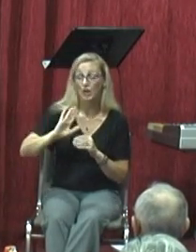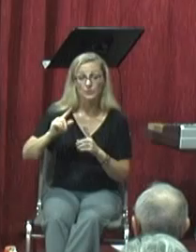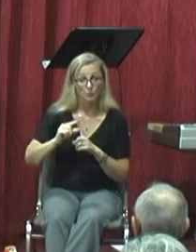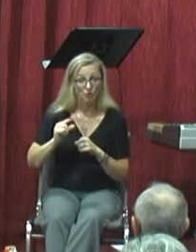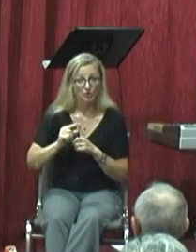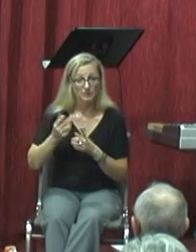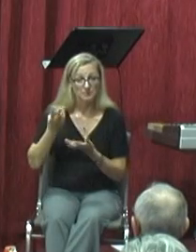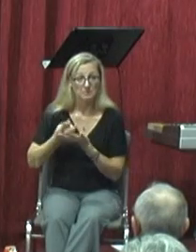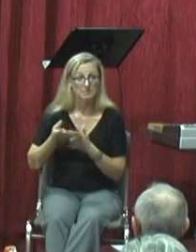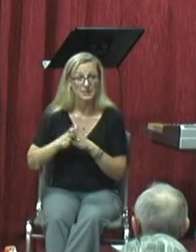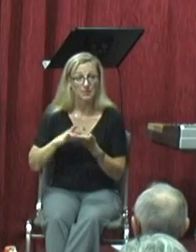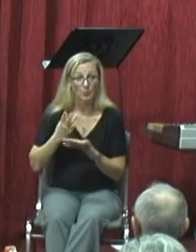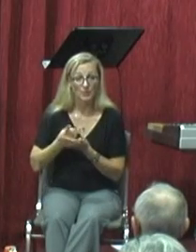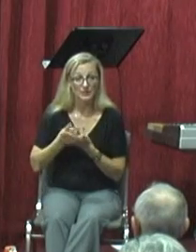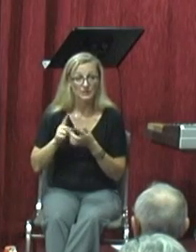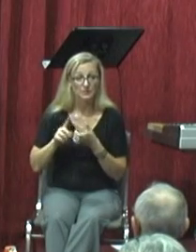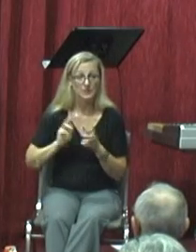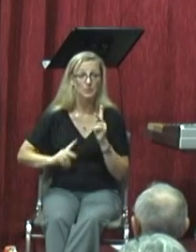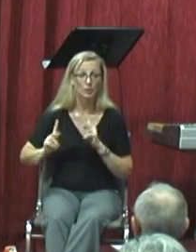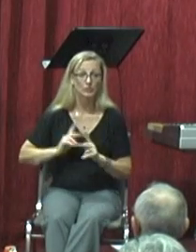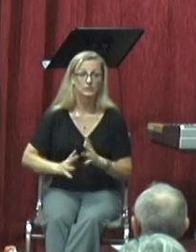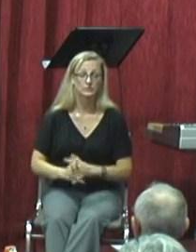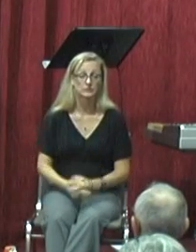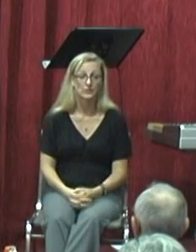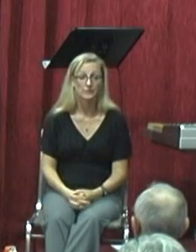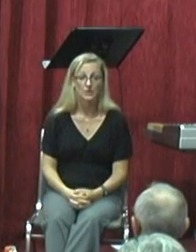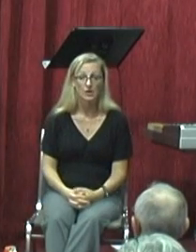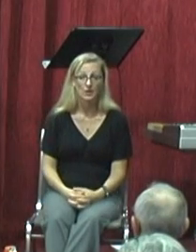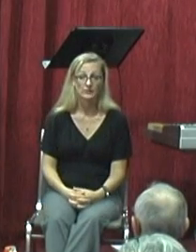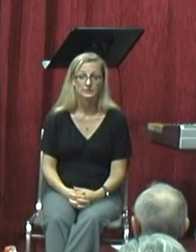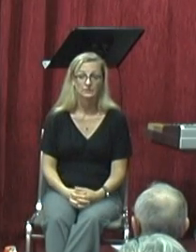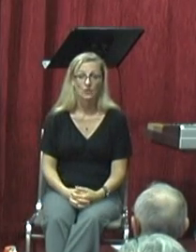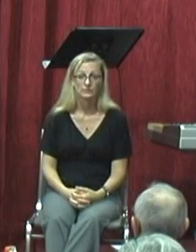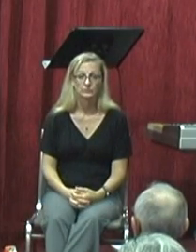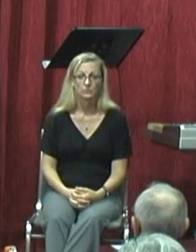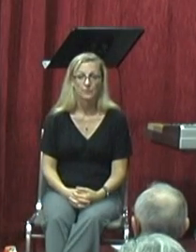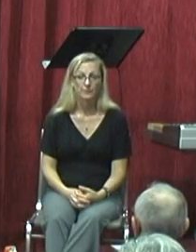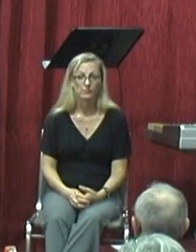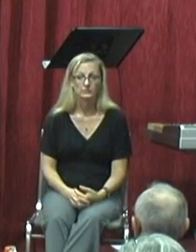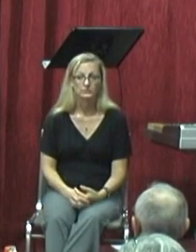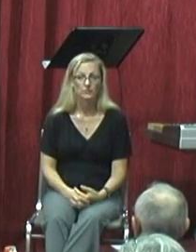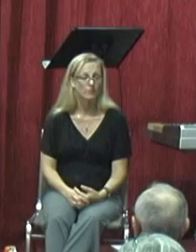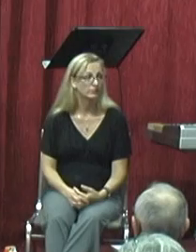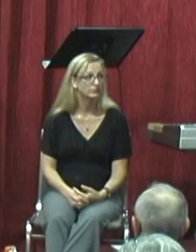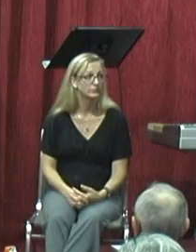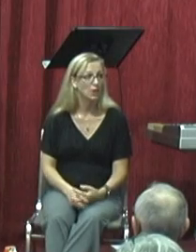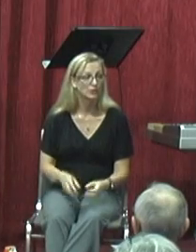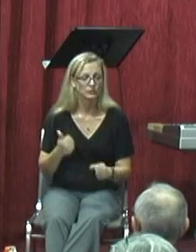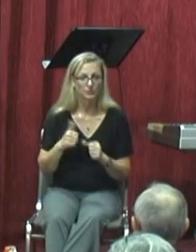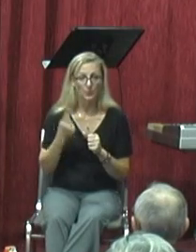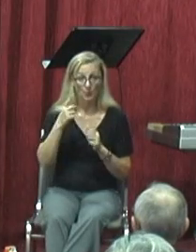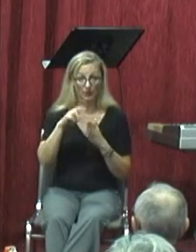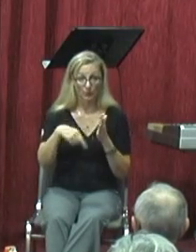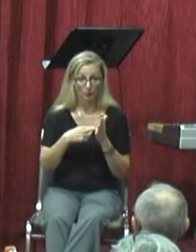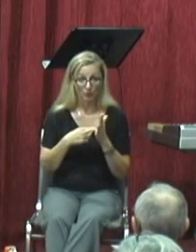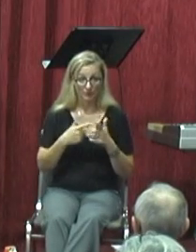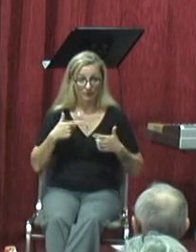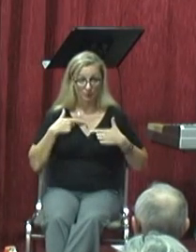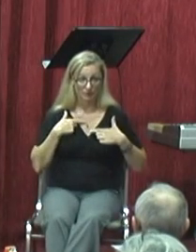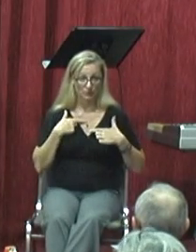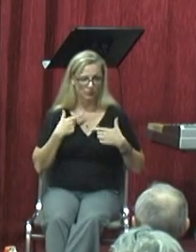witness to people. Now, remember, one of the roles of the Kohanim was to make